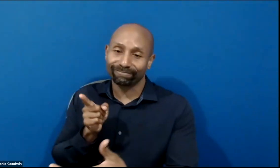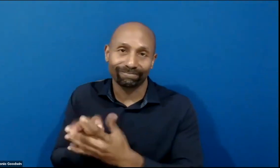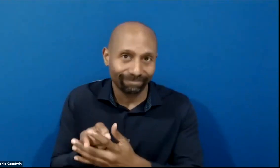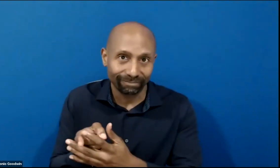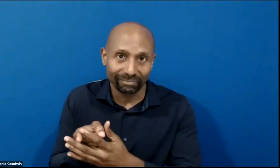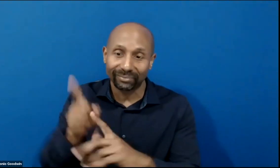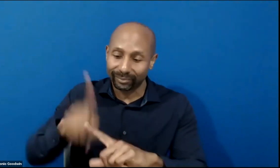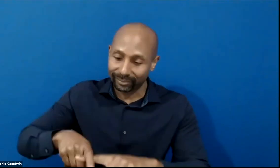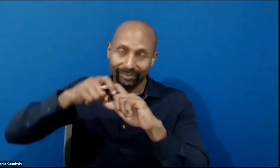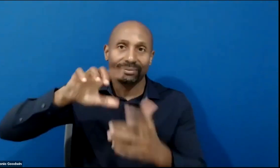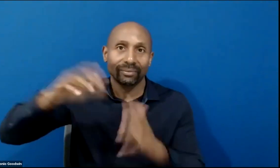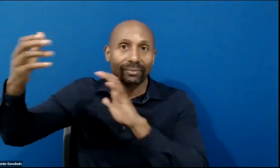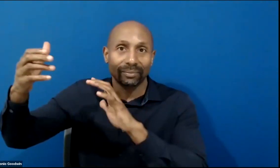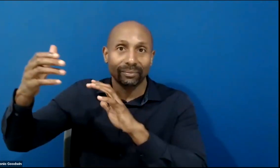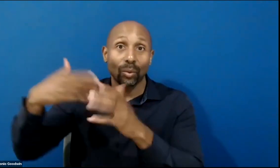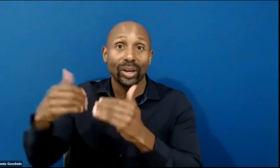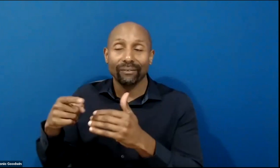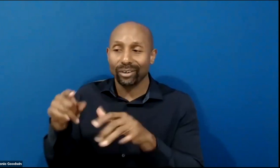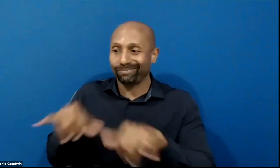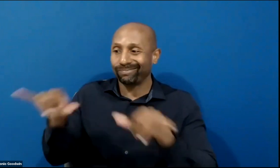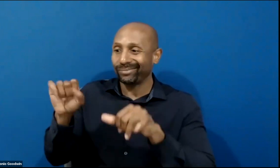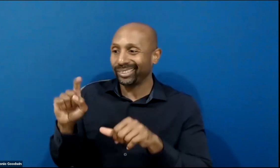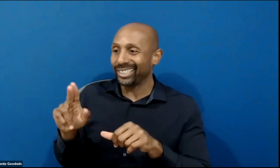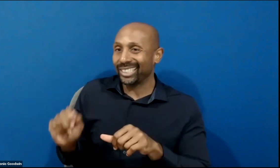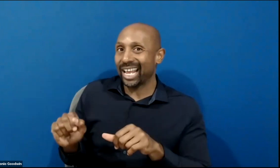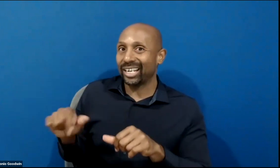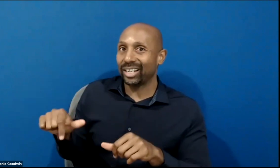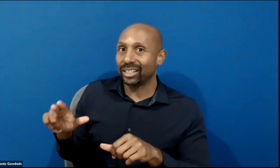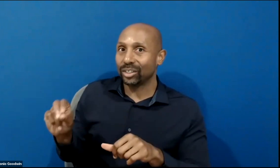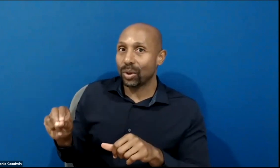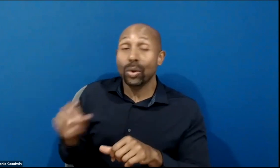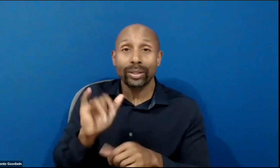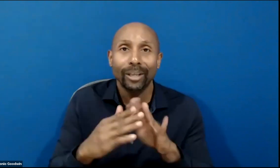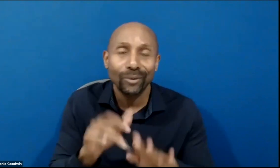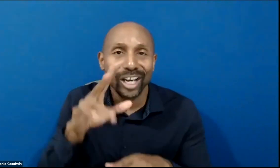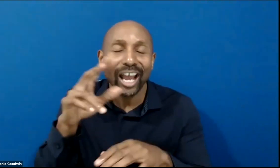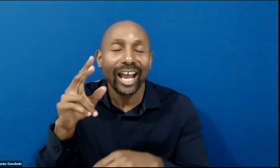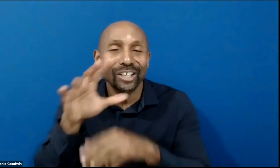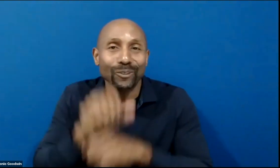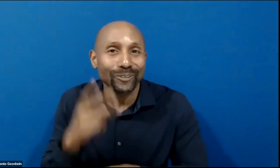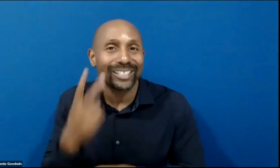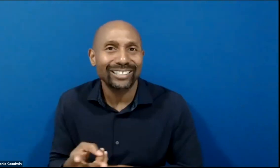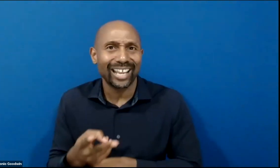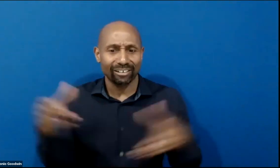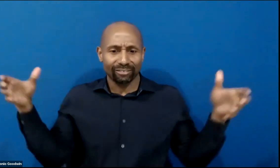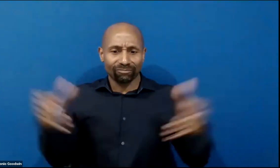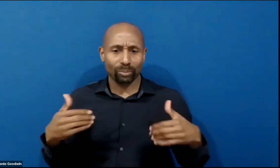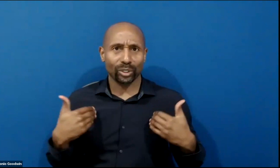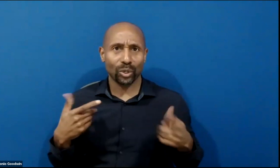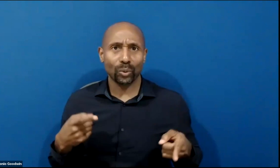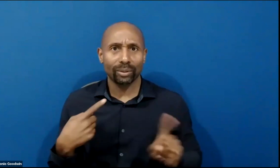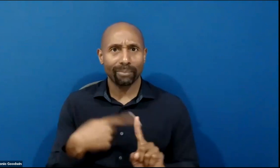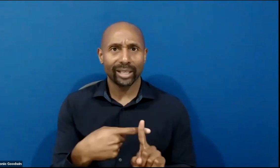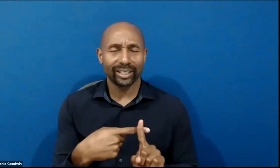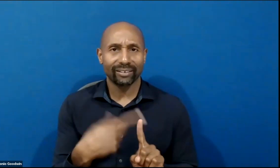community, seeing a gang of youth in a positive sense out on the block at night, right? And so people were